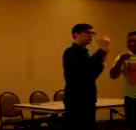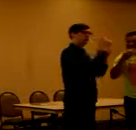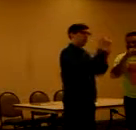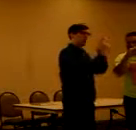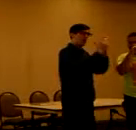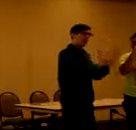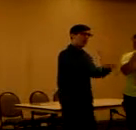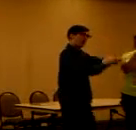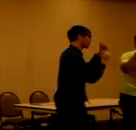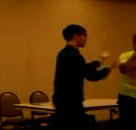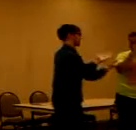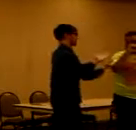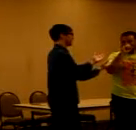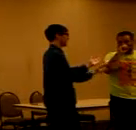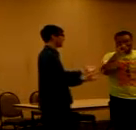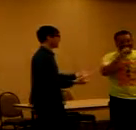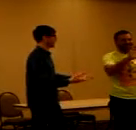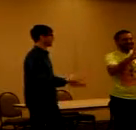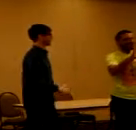Our future lawyer.